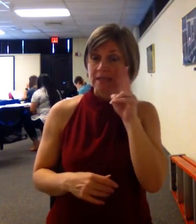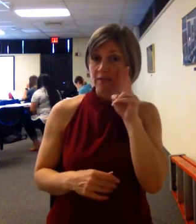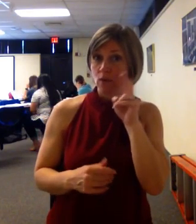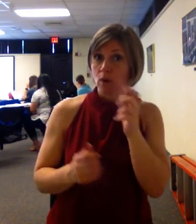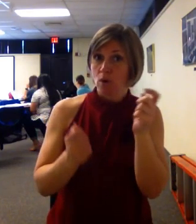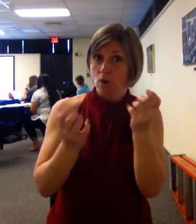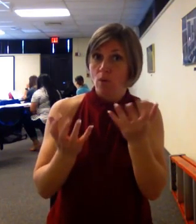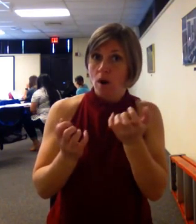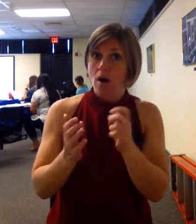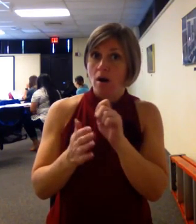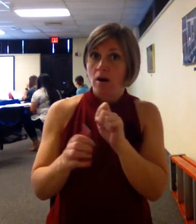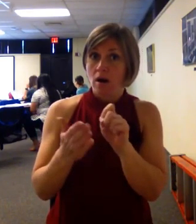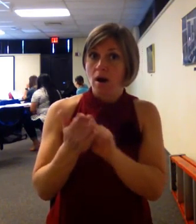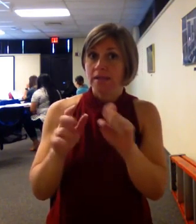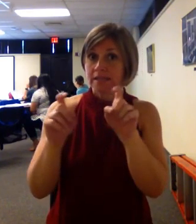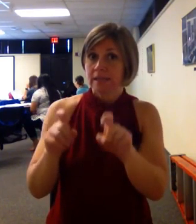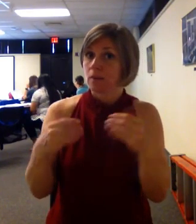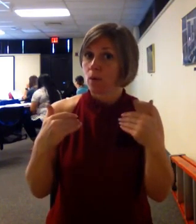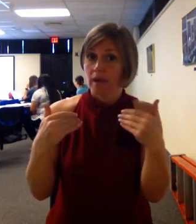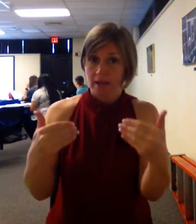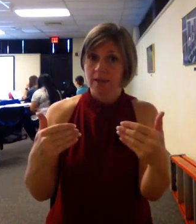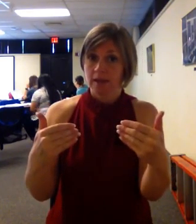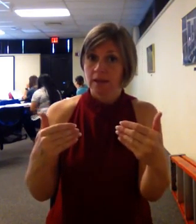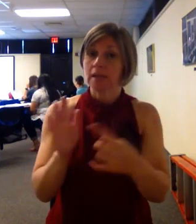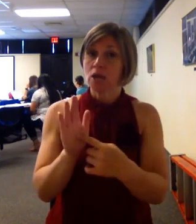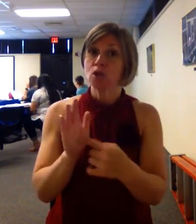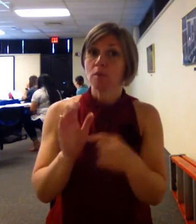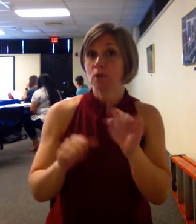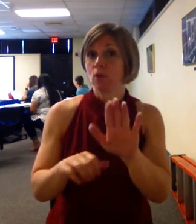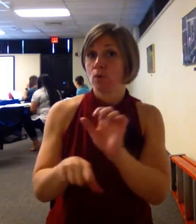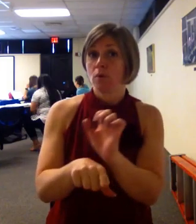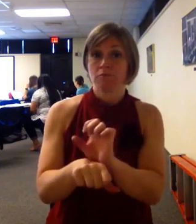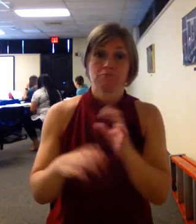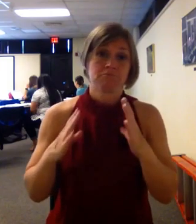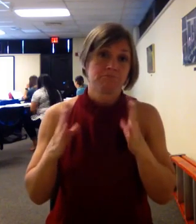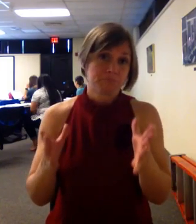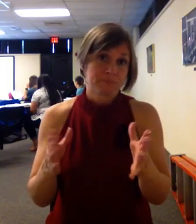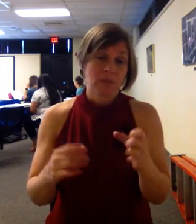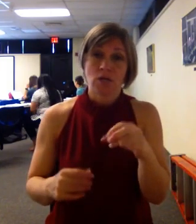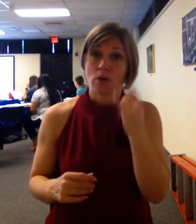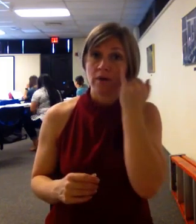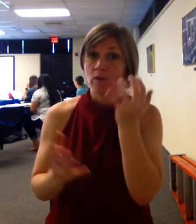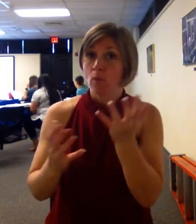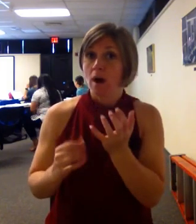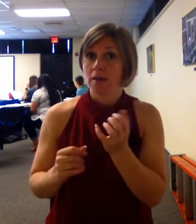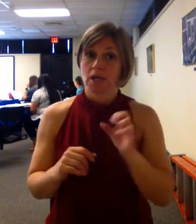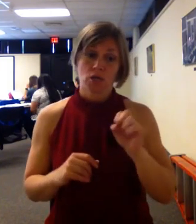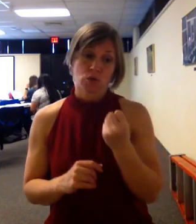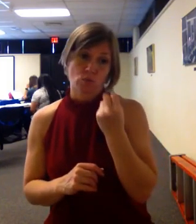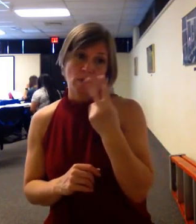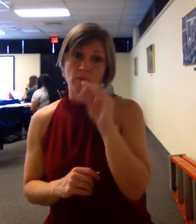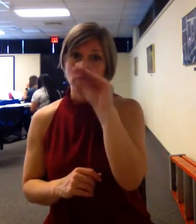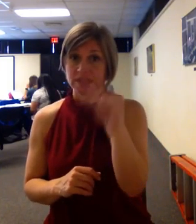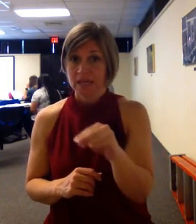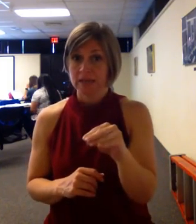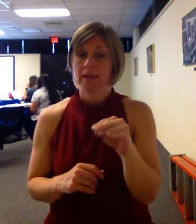on the exam, that's fine too. That's showing me your work. So if you wanted to put the 12% up here,